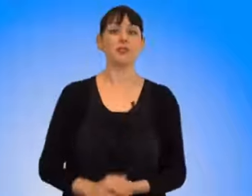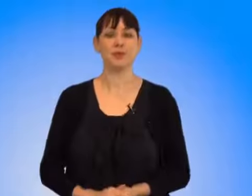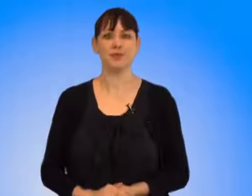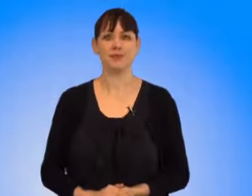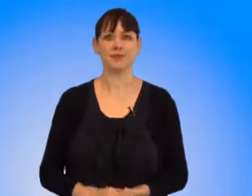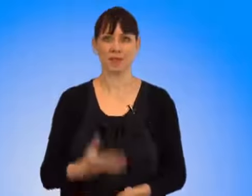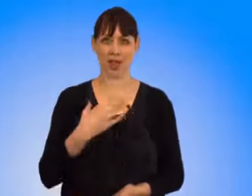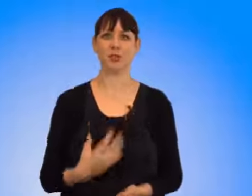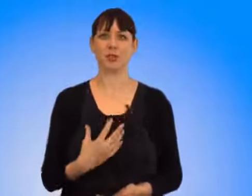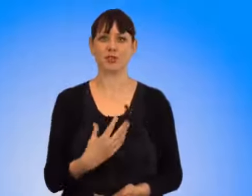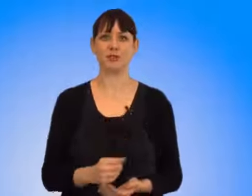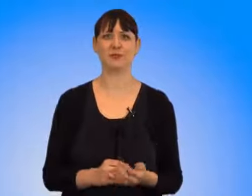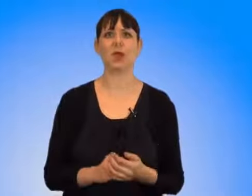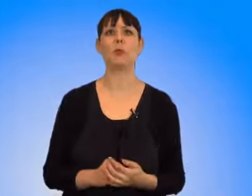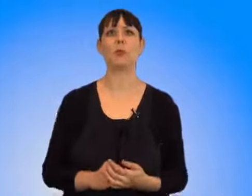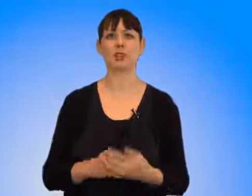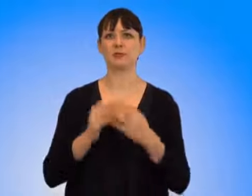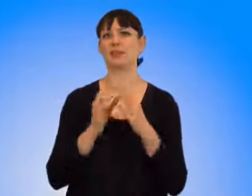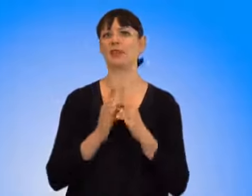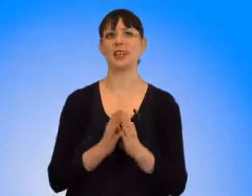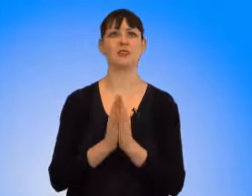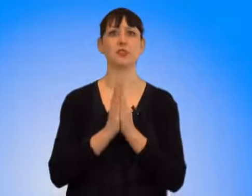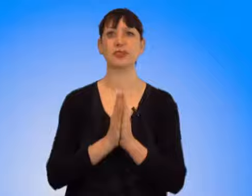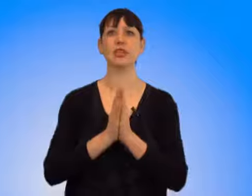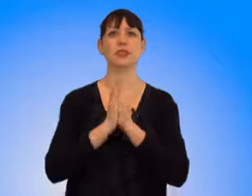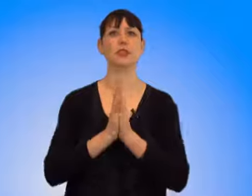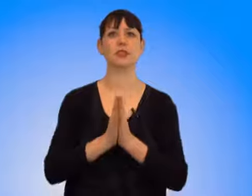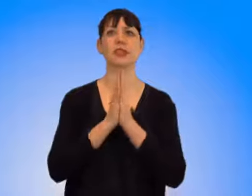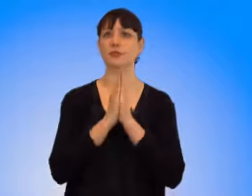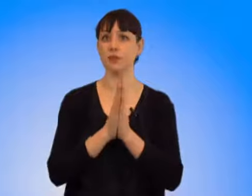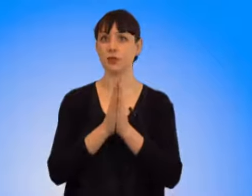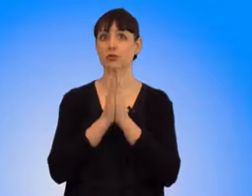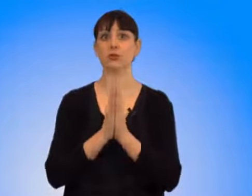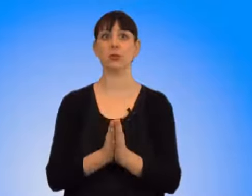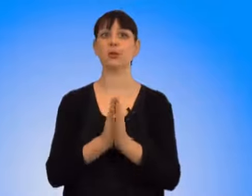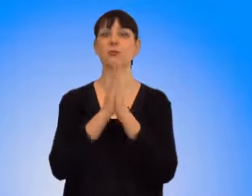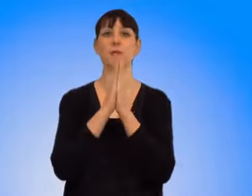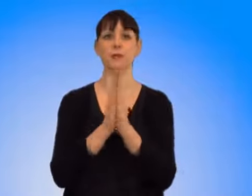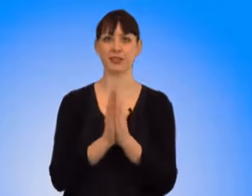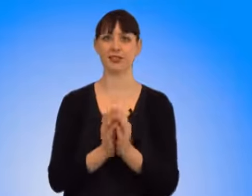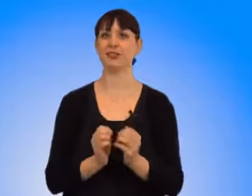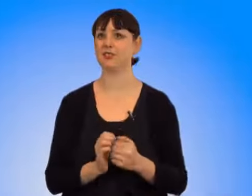Hi everyone, I'm Rachel and welcome to today's free online video tutorial from Beta College of